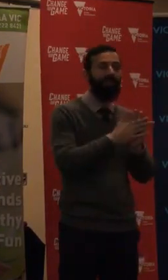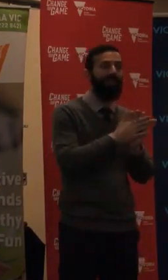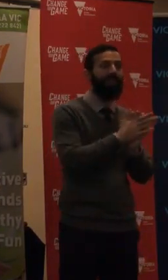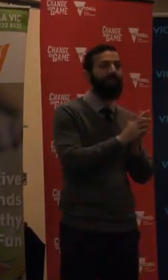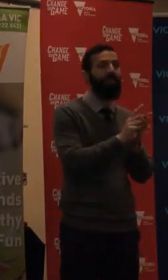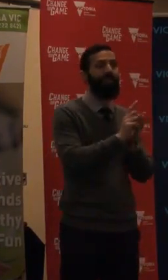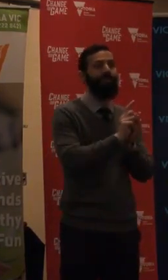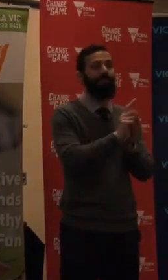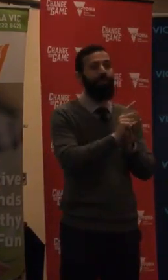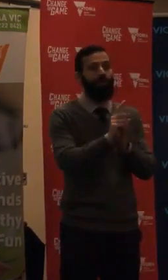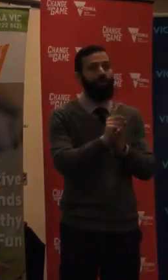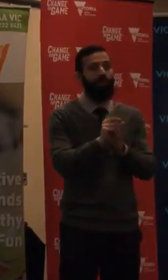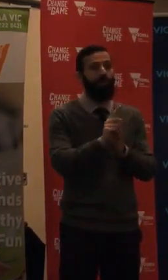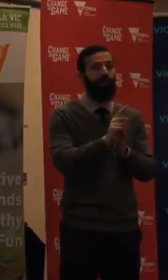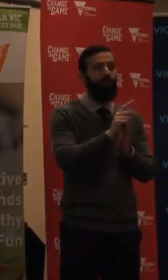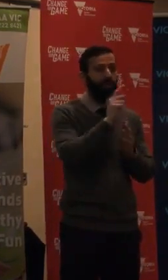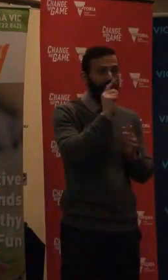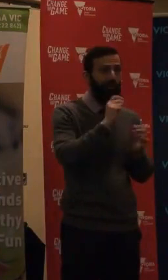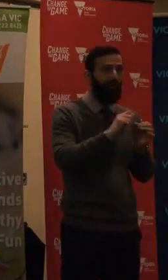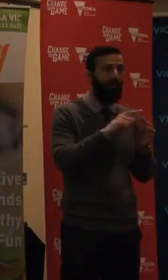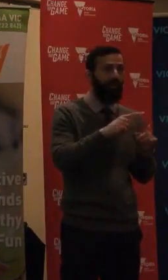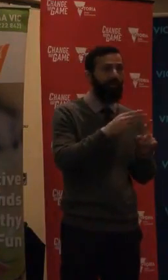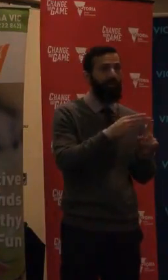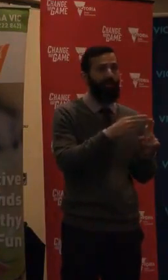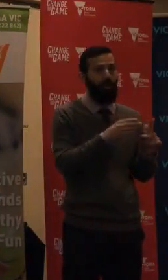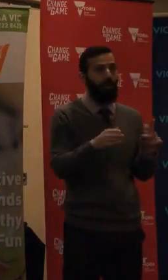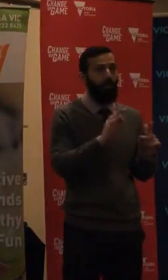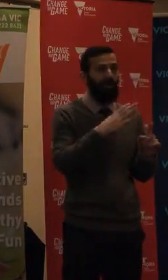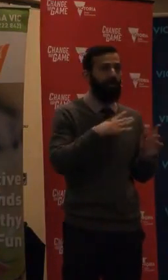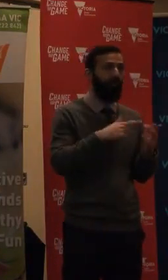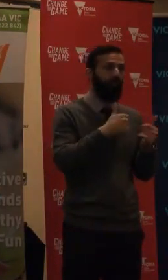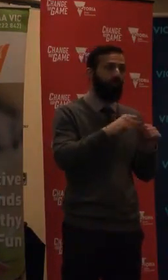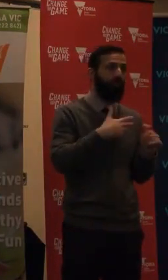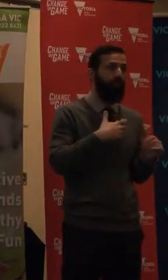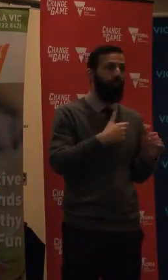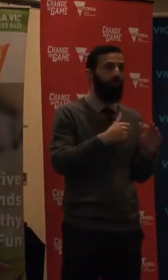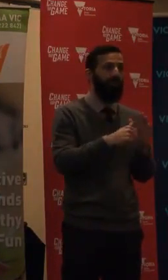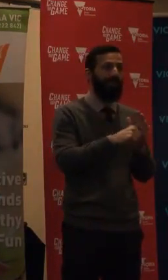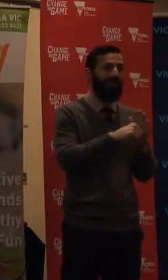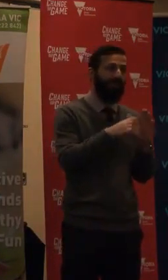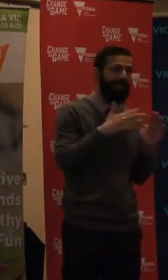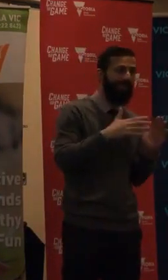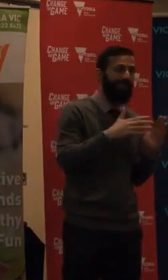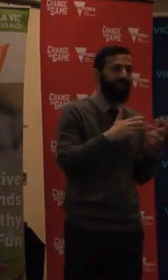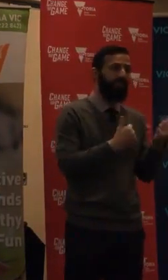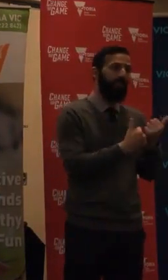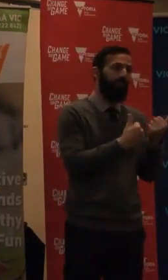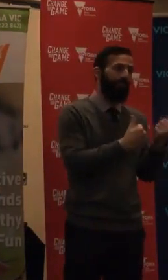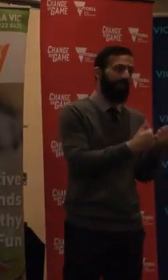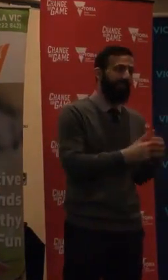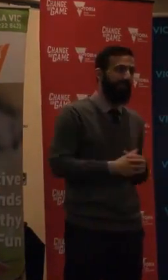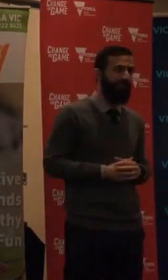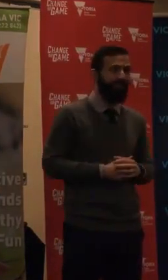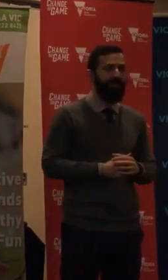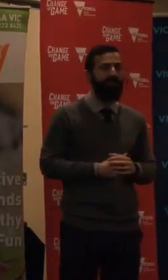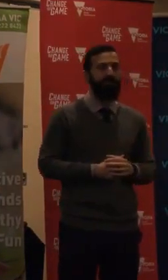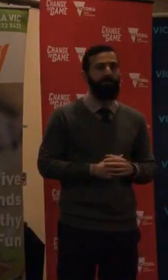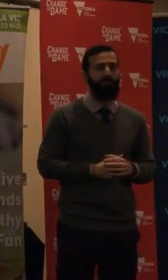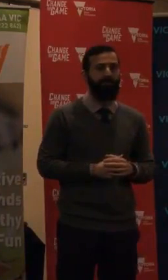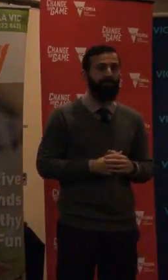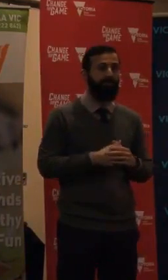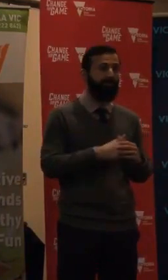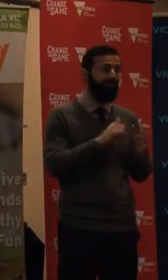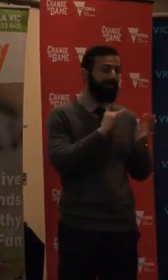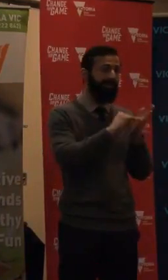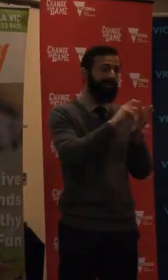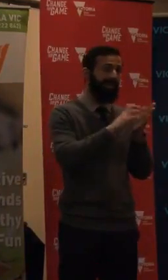track, potentially to be diverted or not having need to use more expensive tertiary supports, as they're called. There is a focus under the